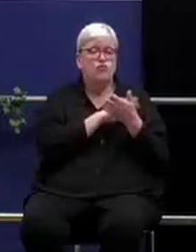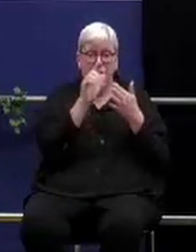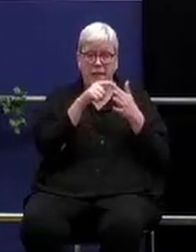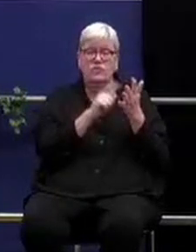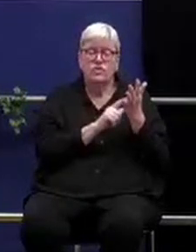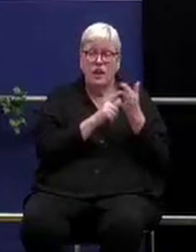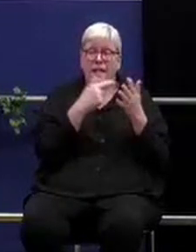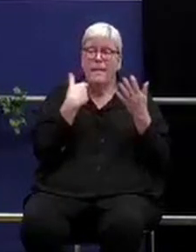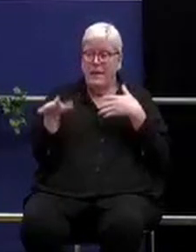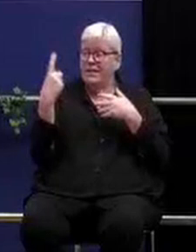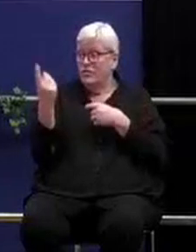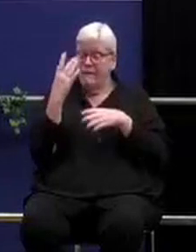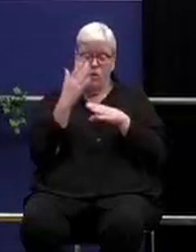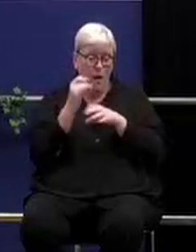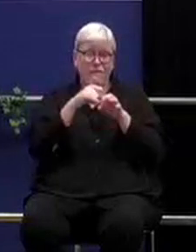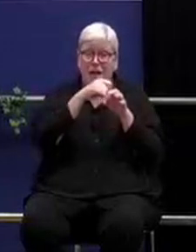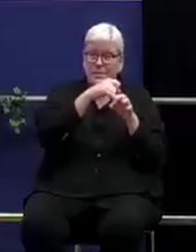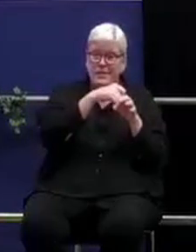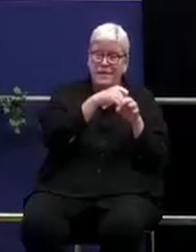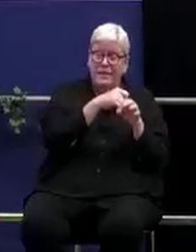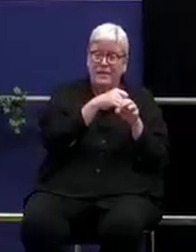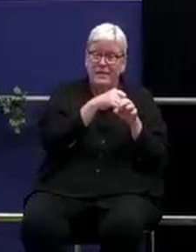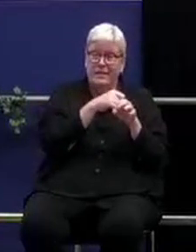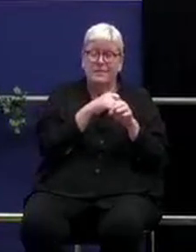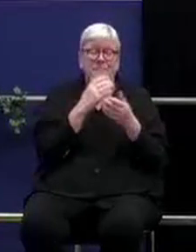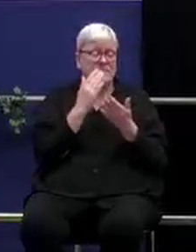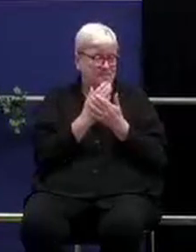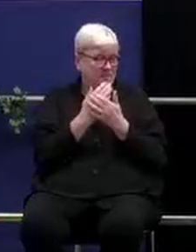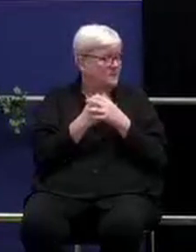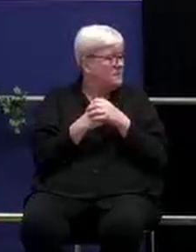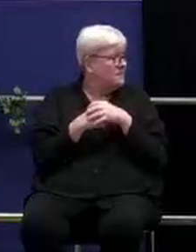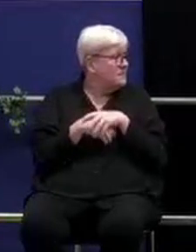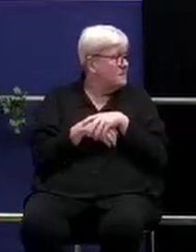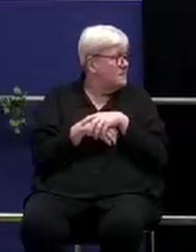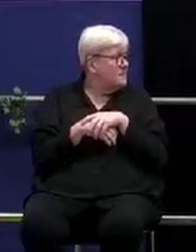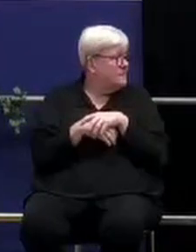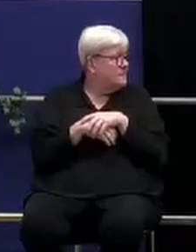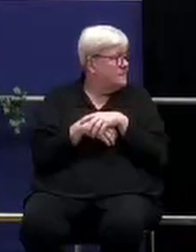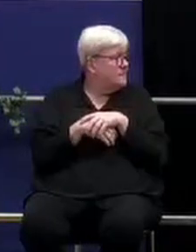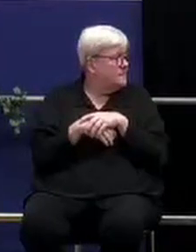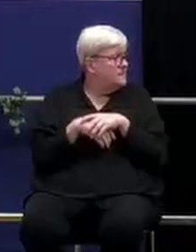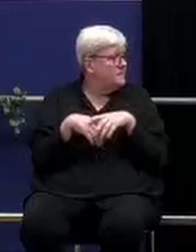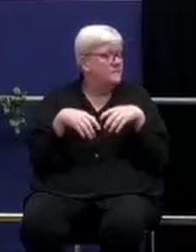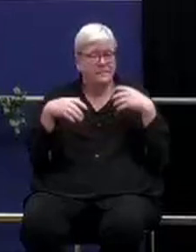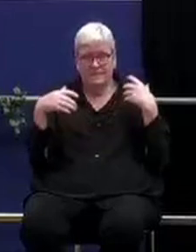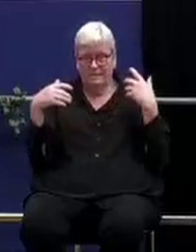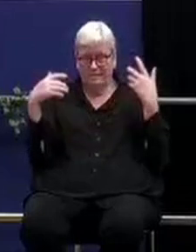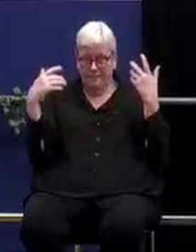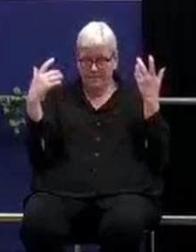a pharmacist, so she can suggest like ointments, treatments for that, no problem. But without further